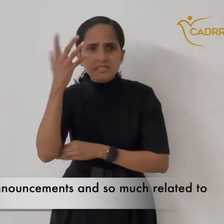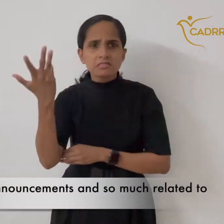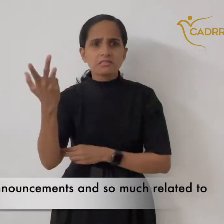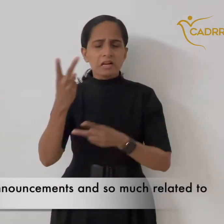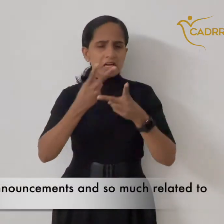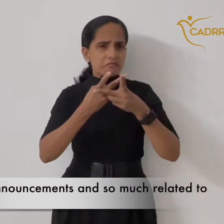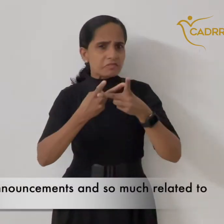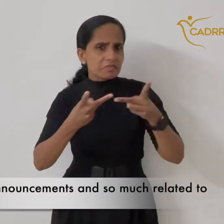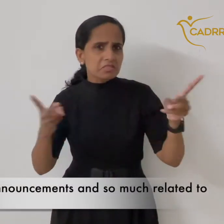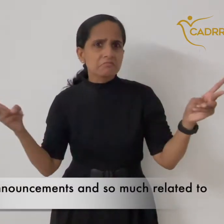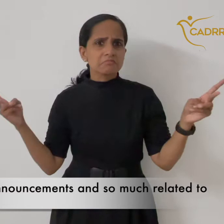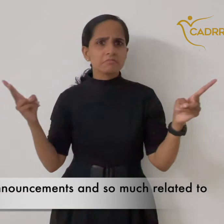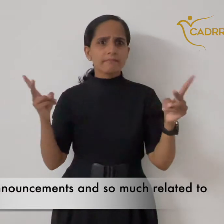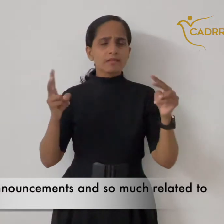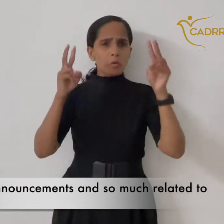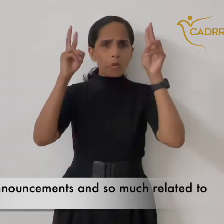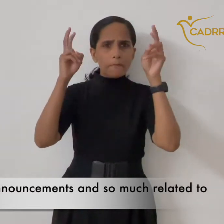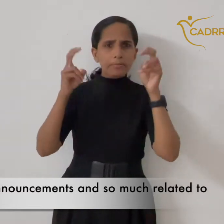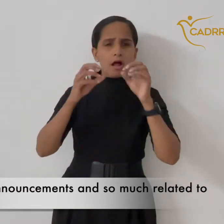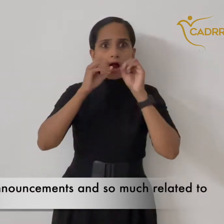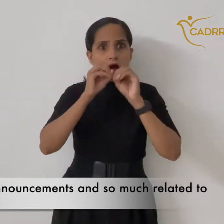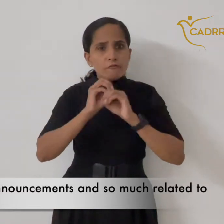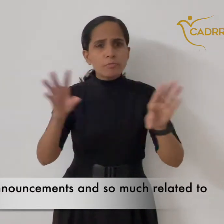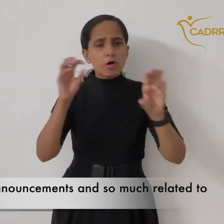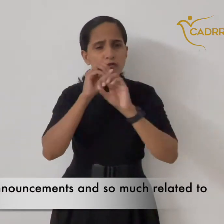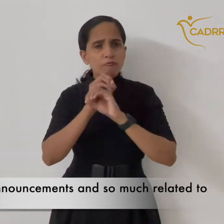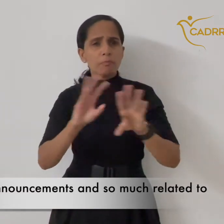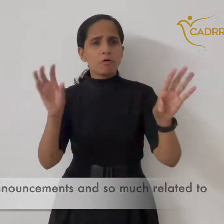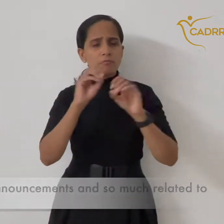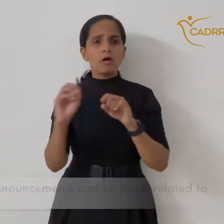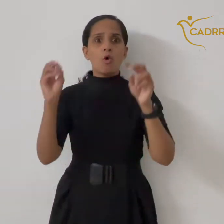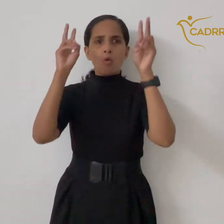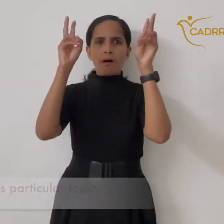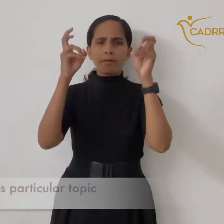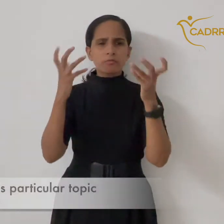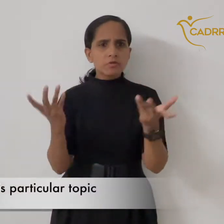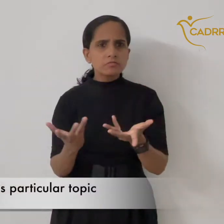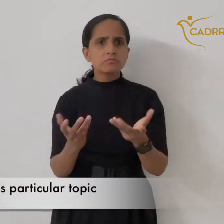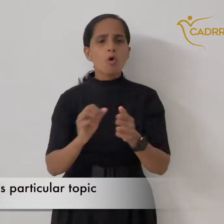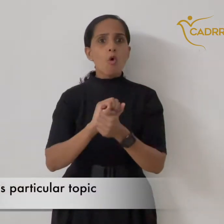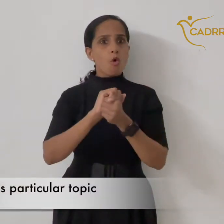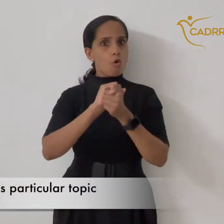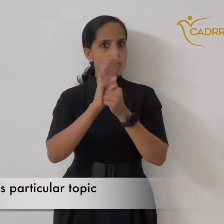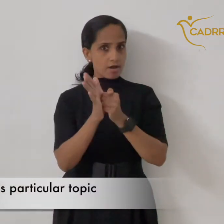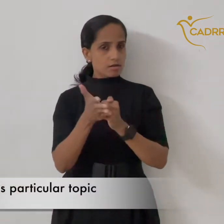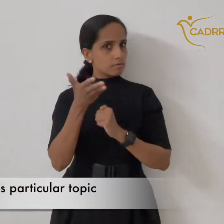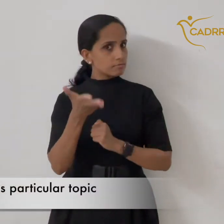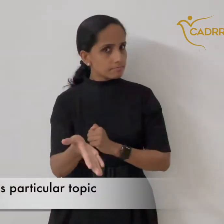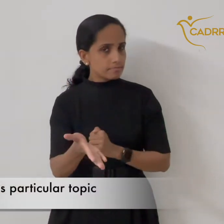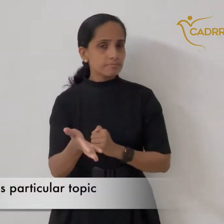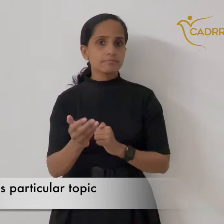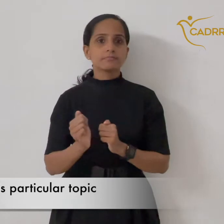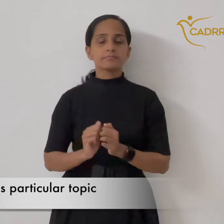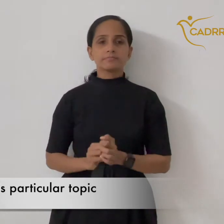News, information, announcements, and so much related to this particular topic.